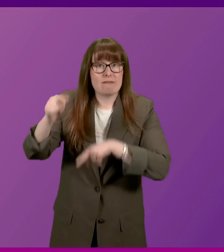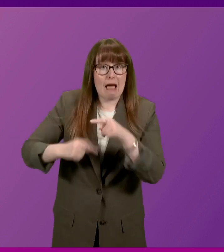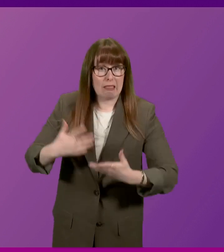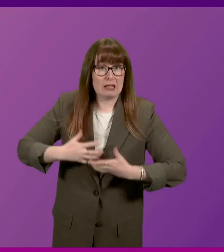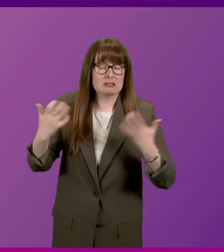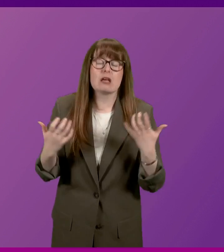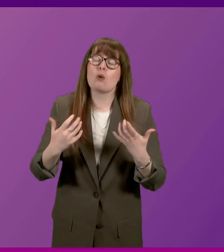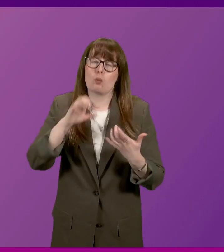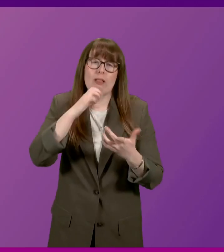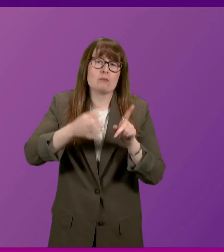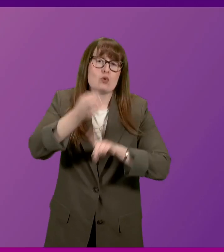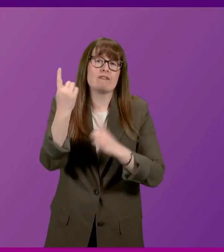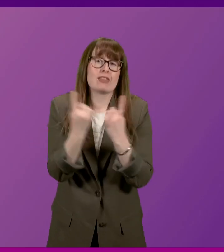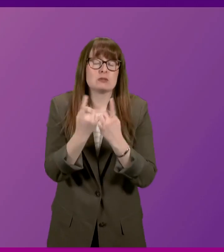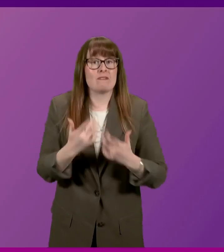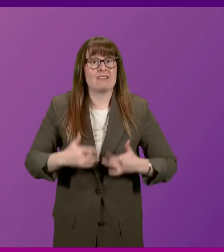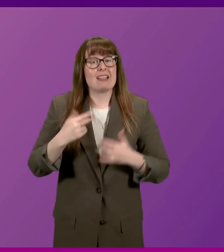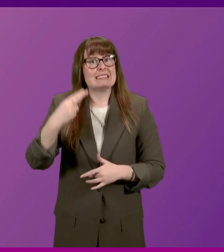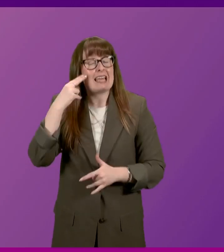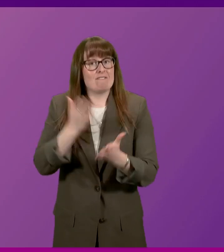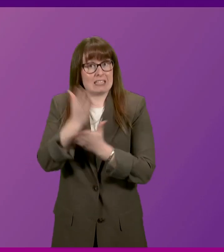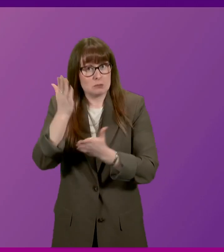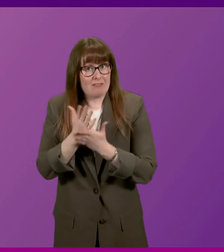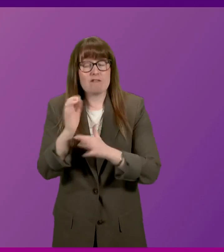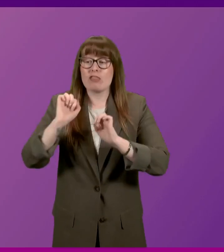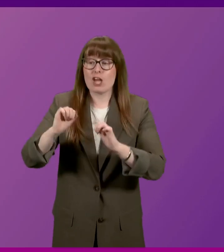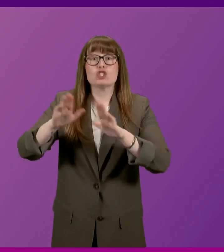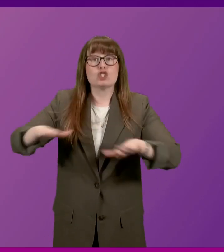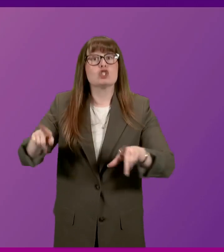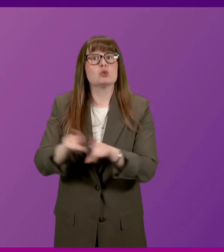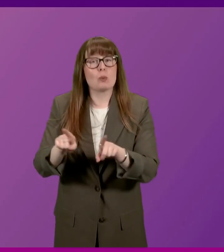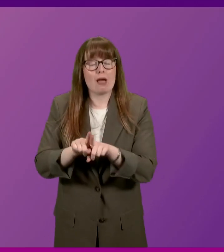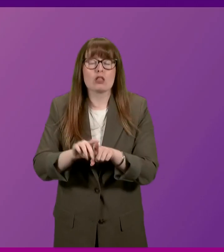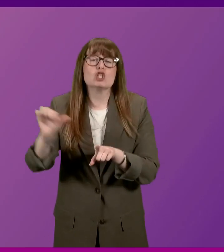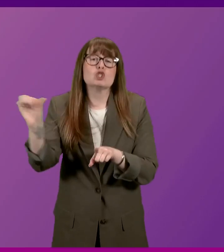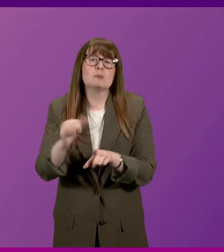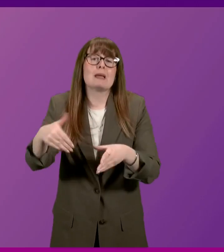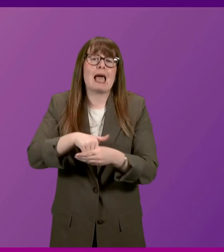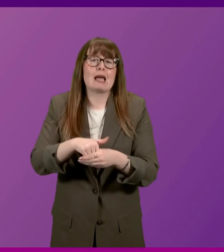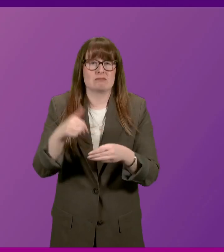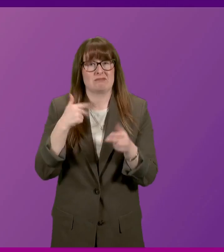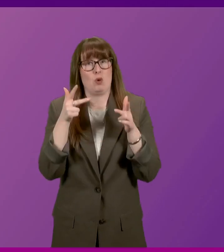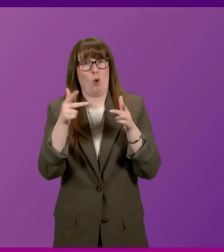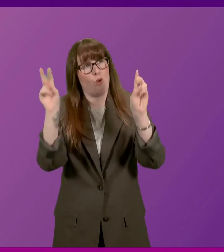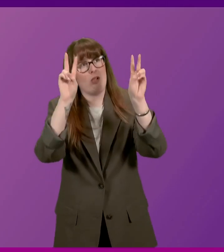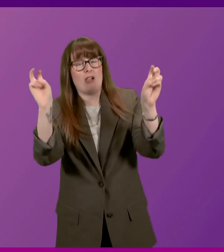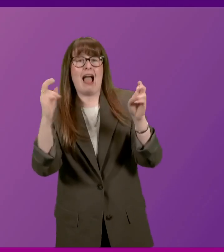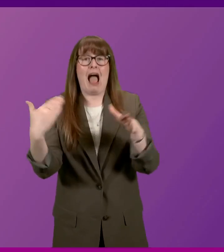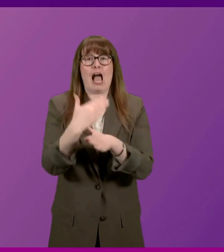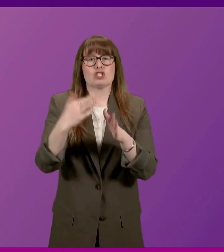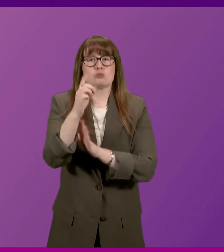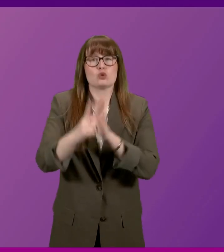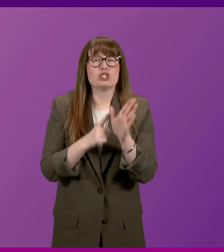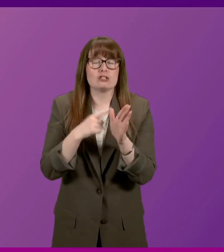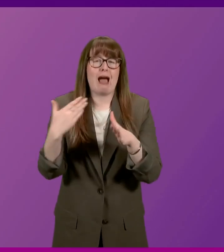difference. And we felt that deaf victim survivors and their children should be part of what we would call action projects or action